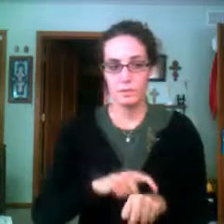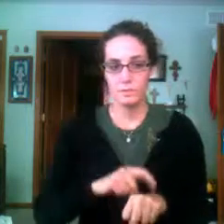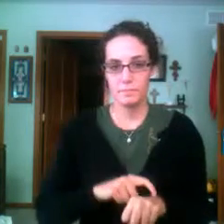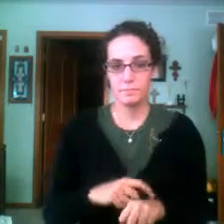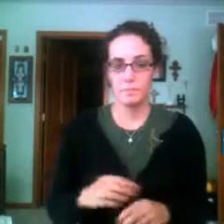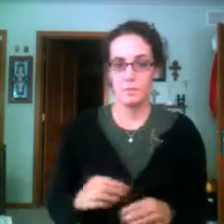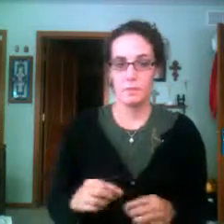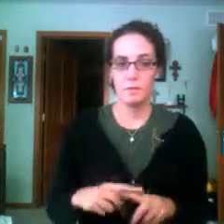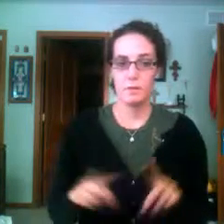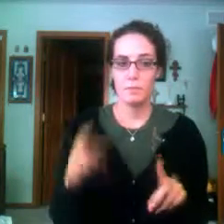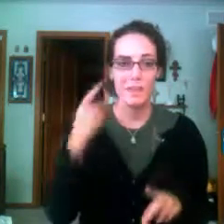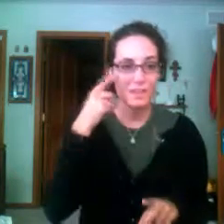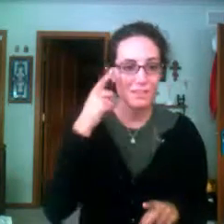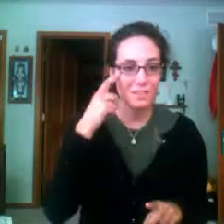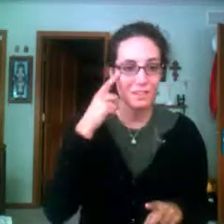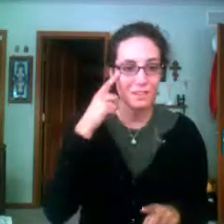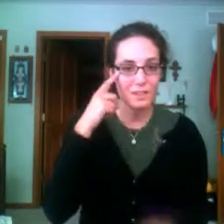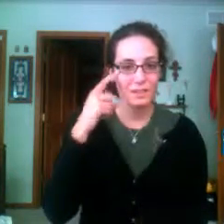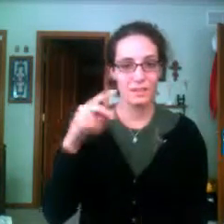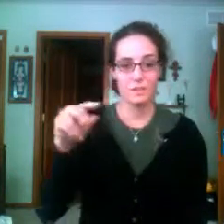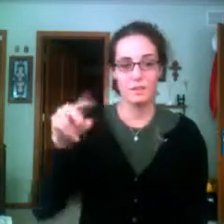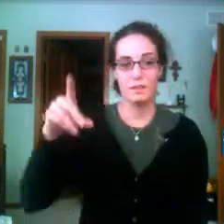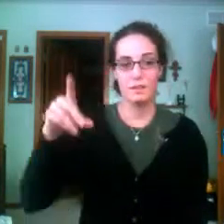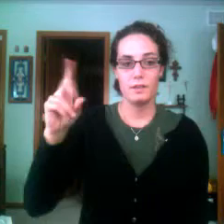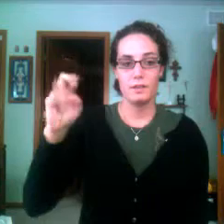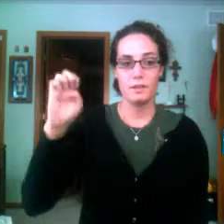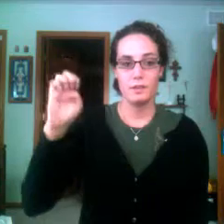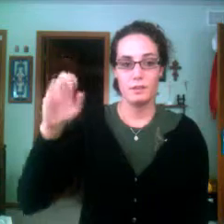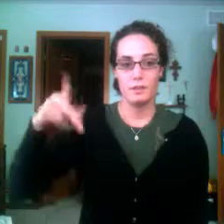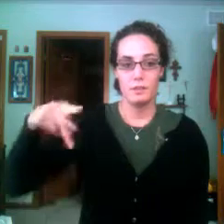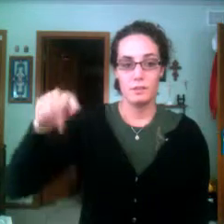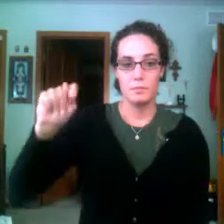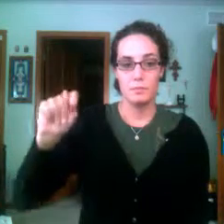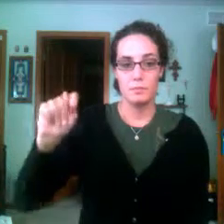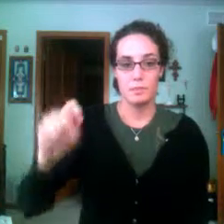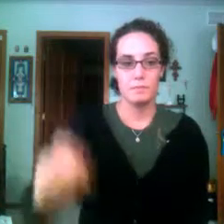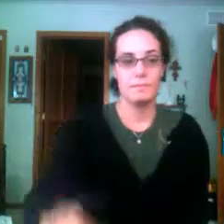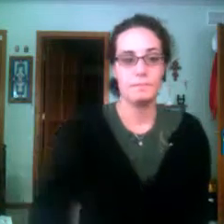Again, like my bank account balance. Another example using integers is temperature.